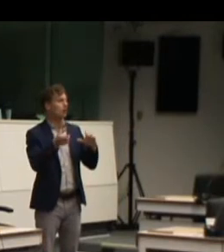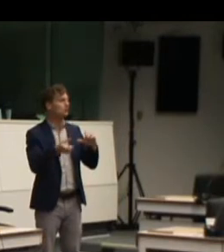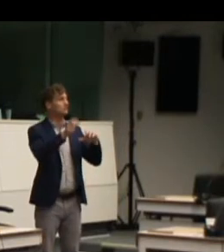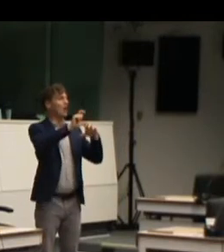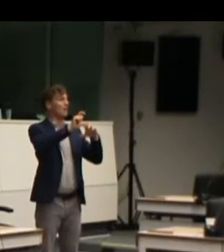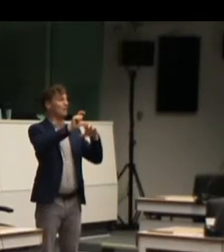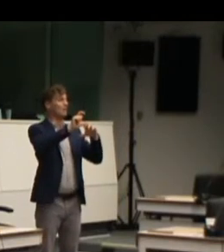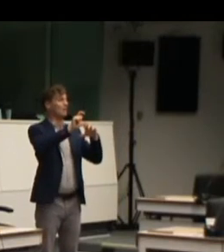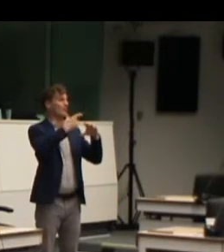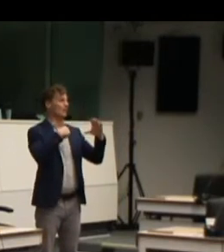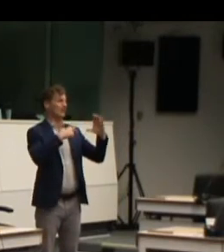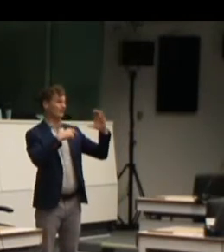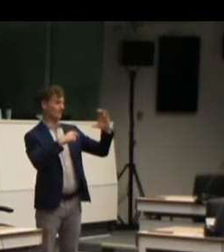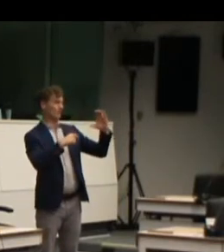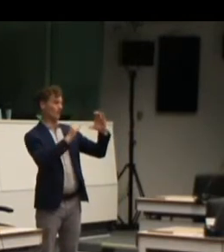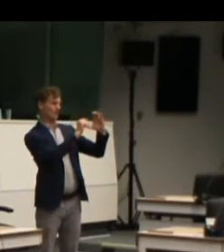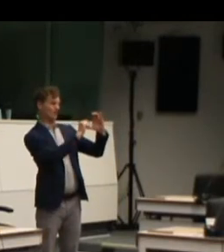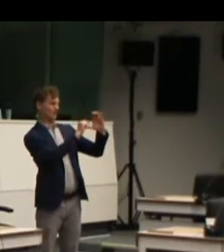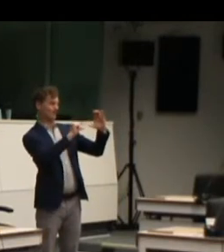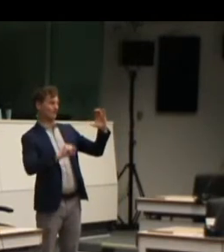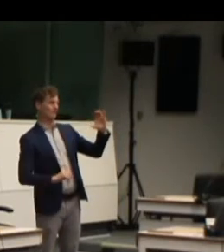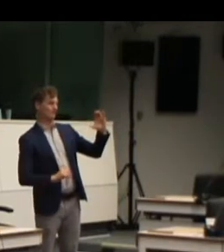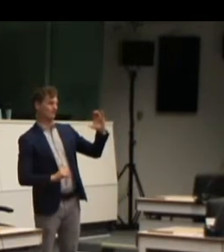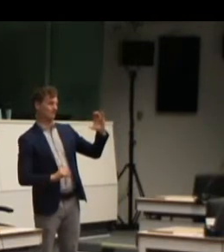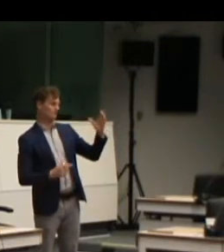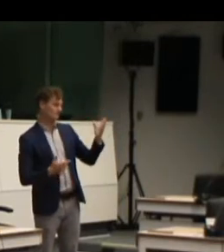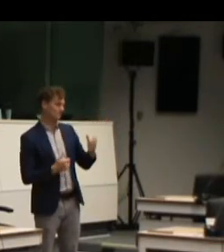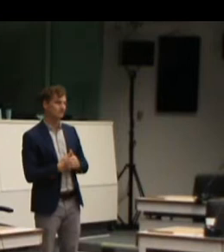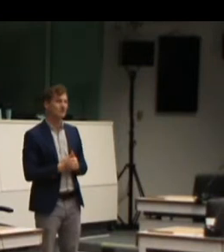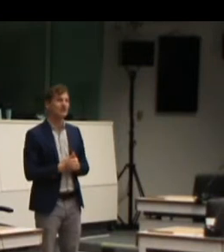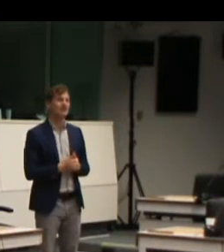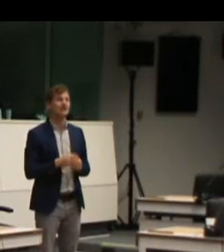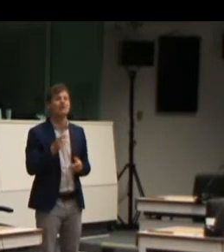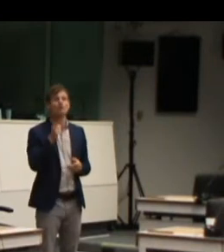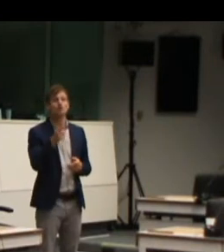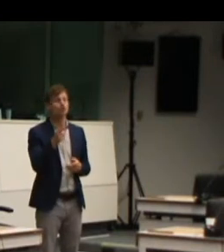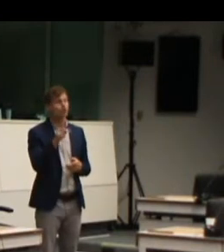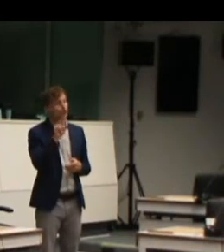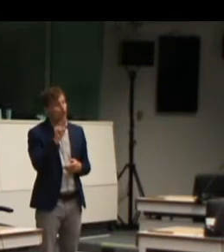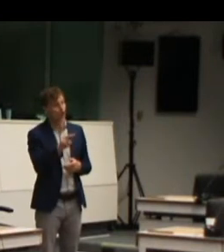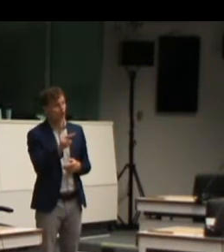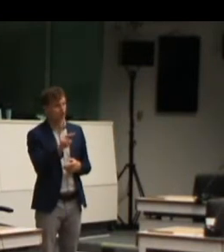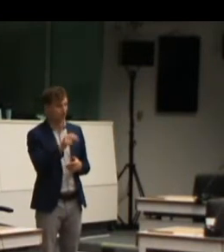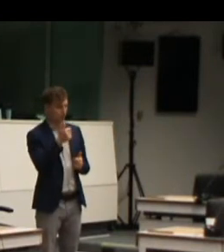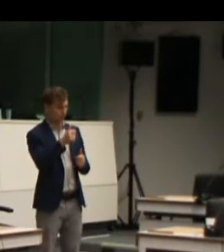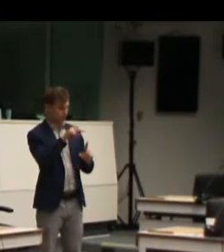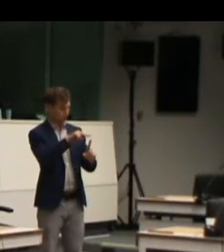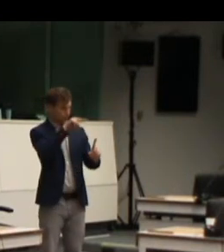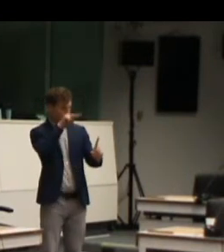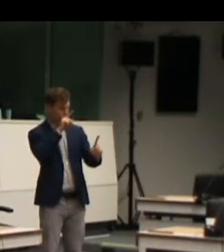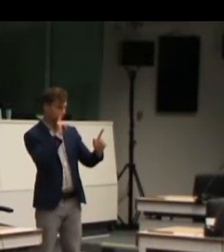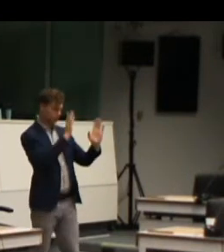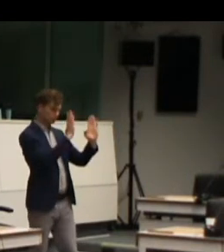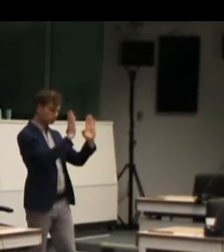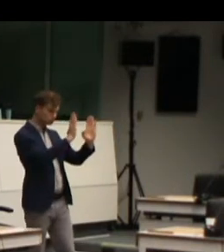I can tell you is that if you work this well, if you look at it systematically and you're really tight on